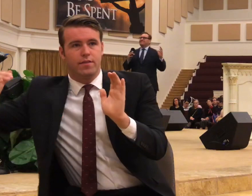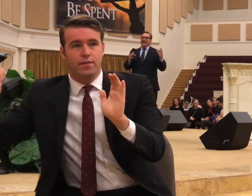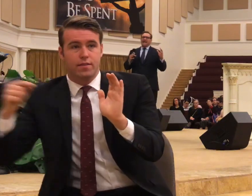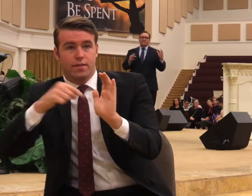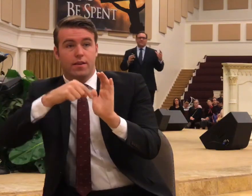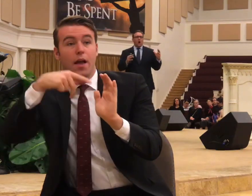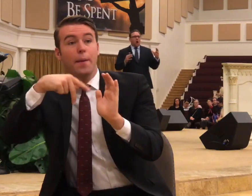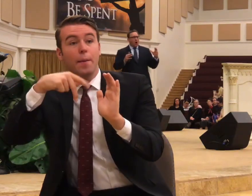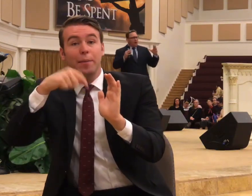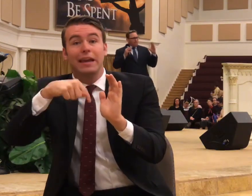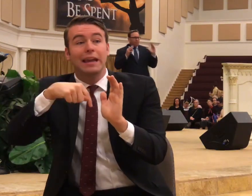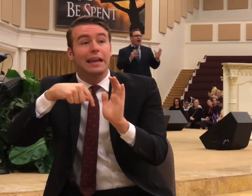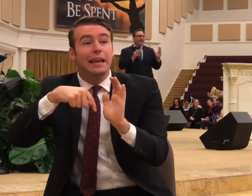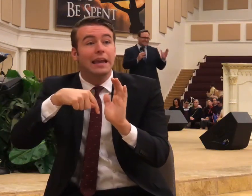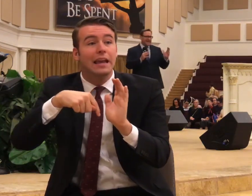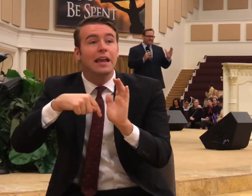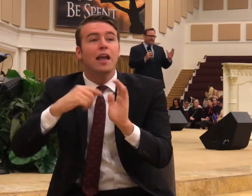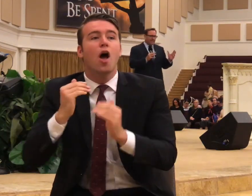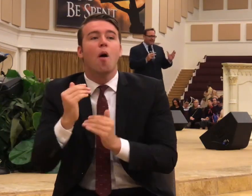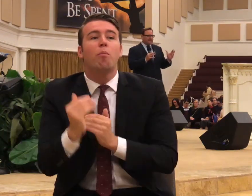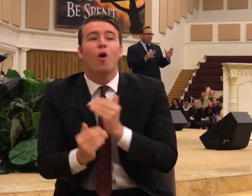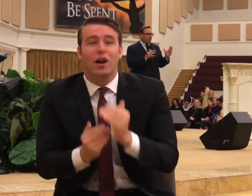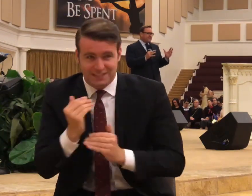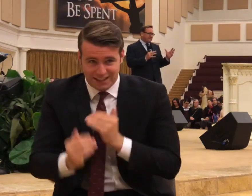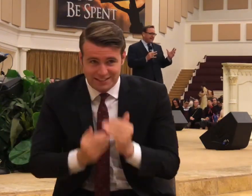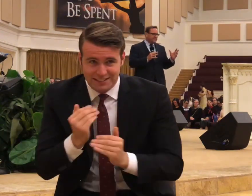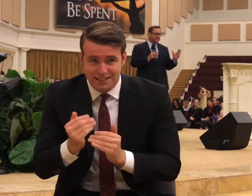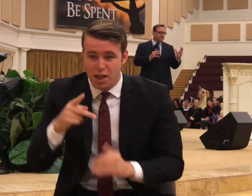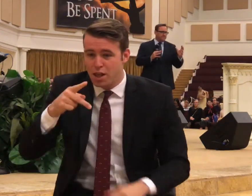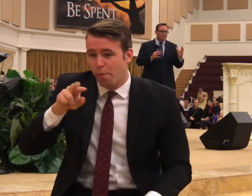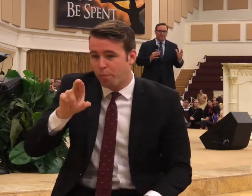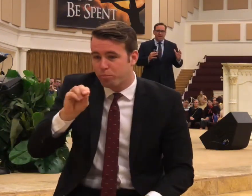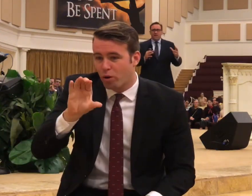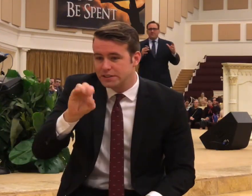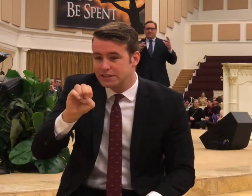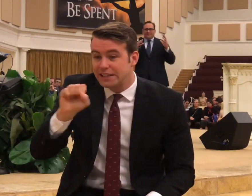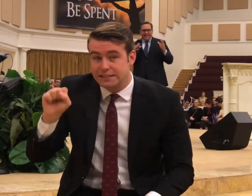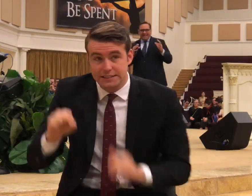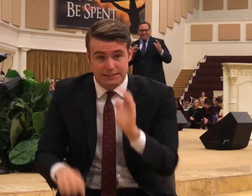P stands for process. Everybody say process.